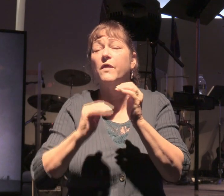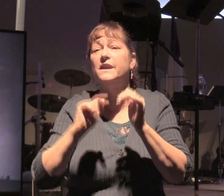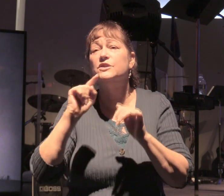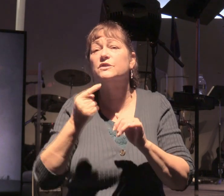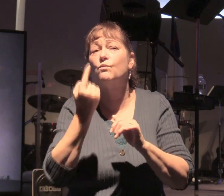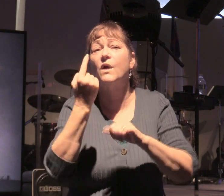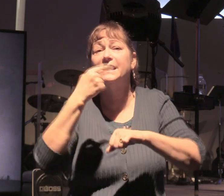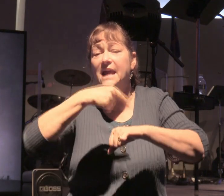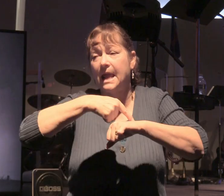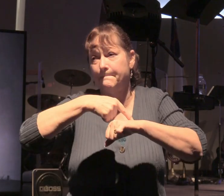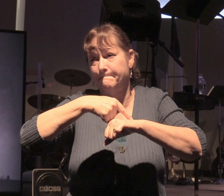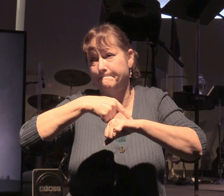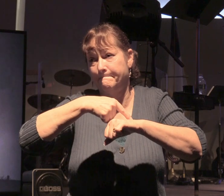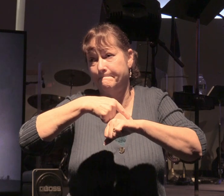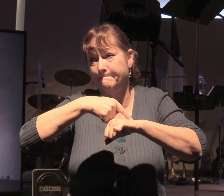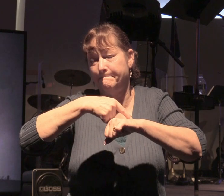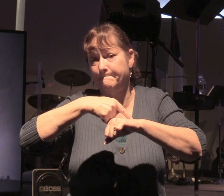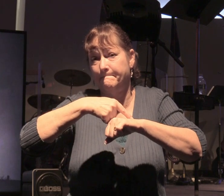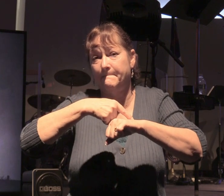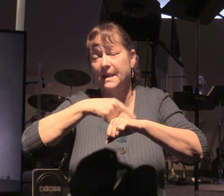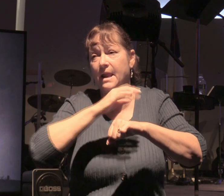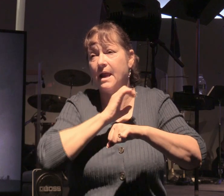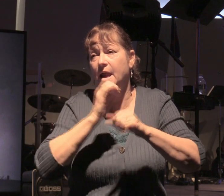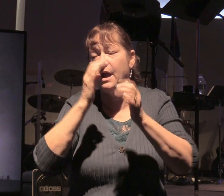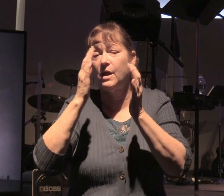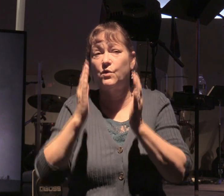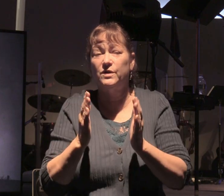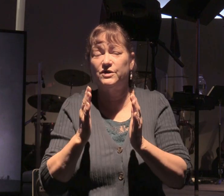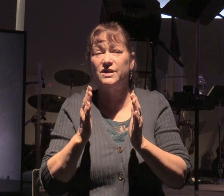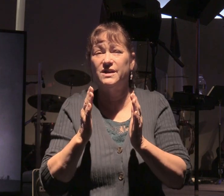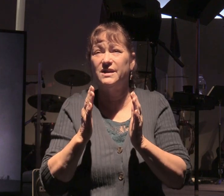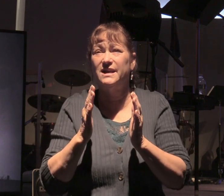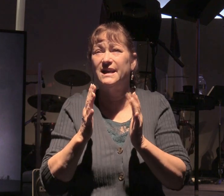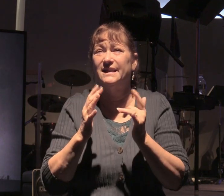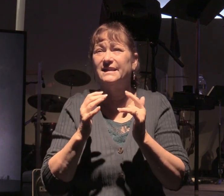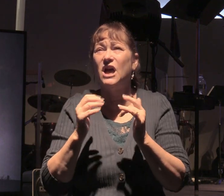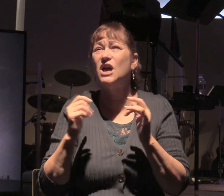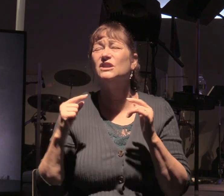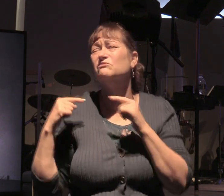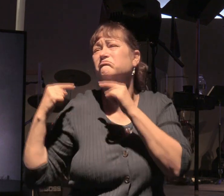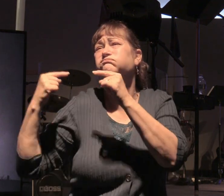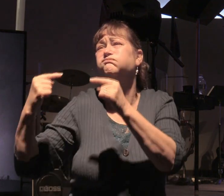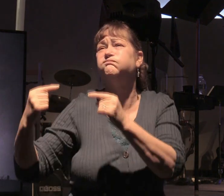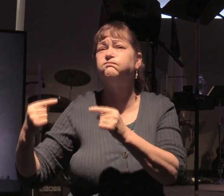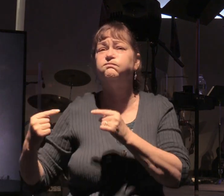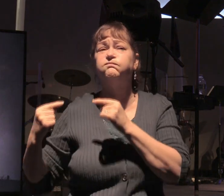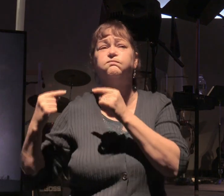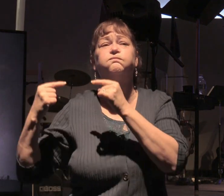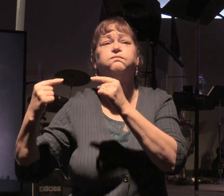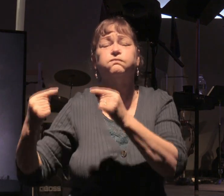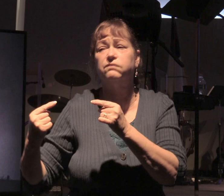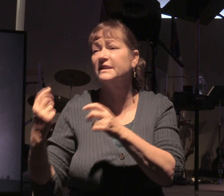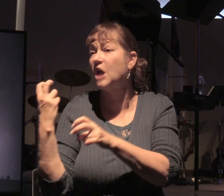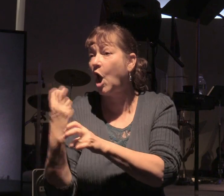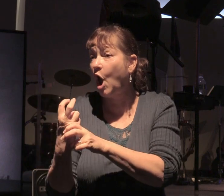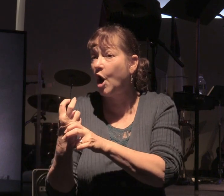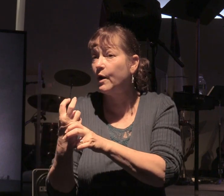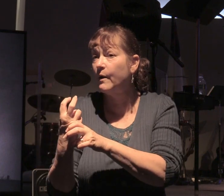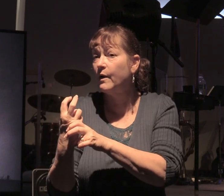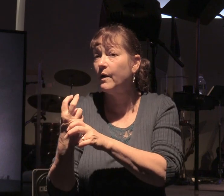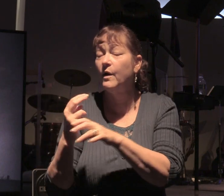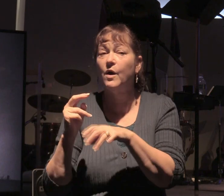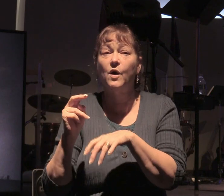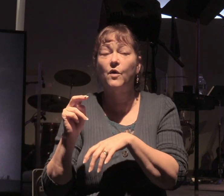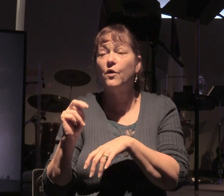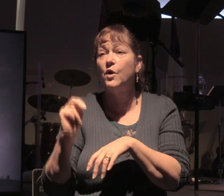once. Being a Christian is an uphill battle. It's hard. The North